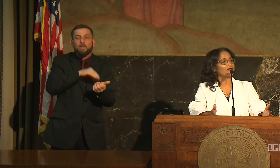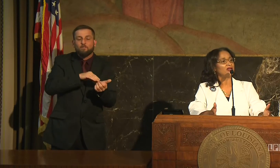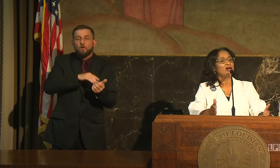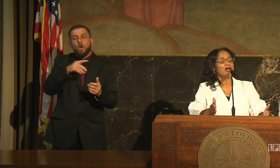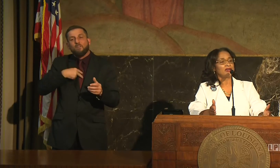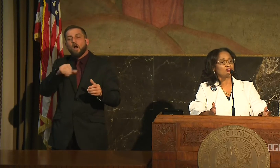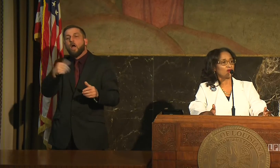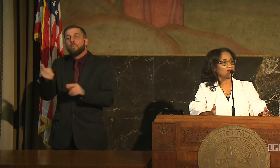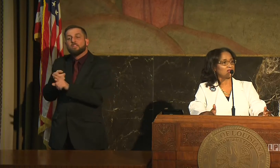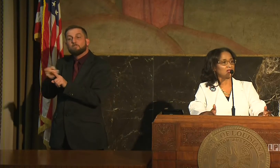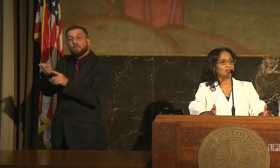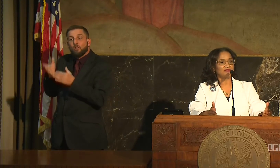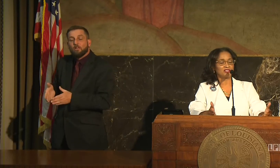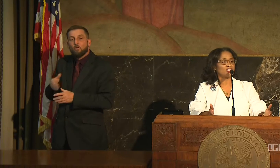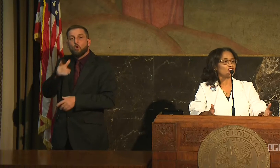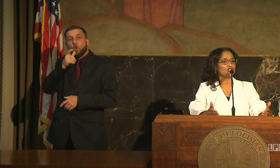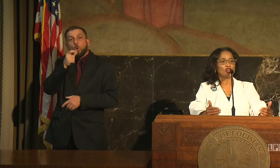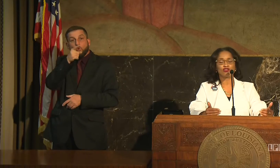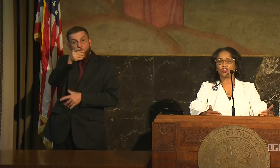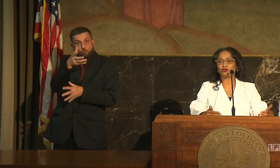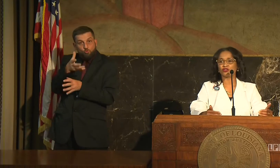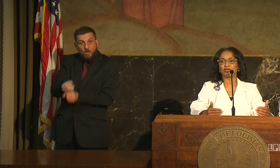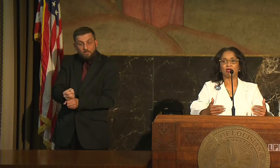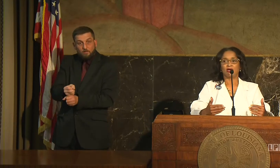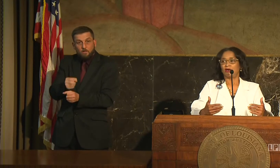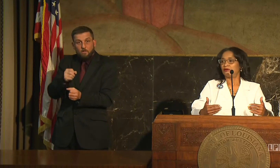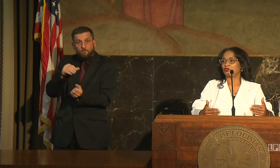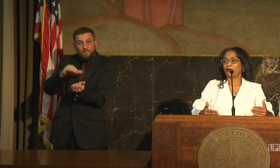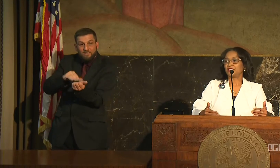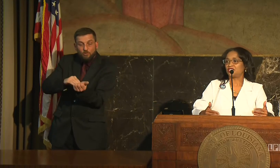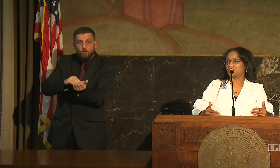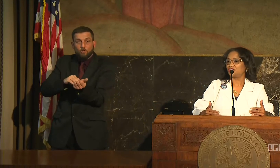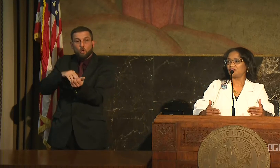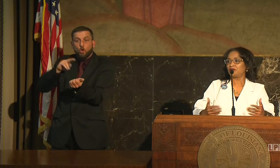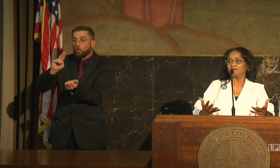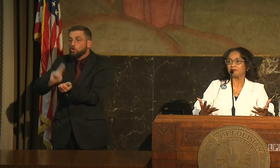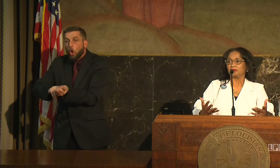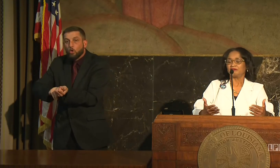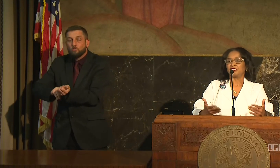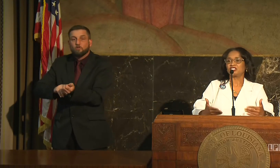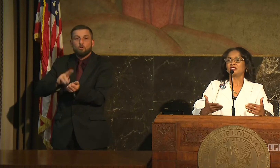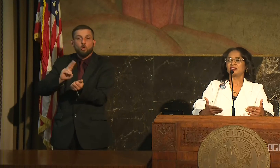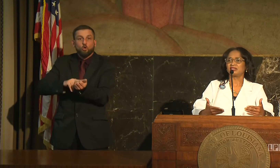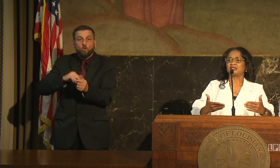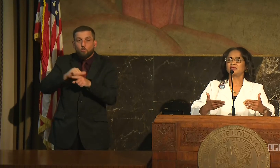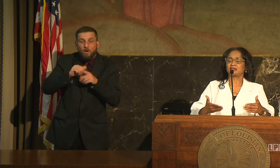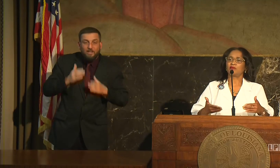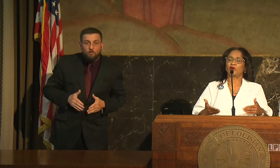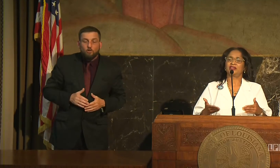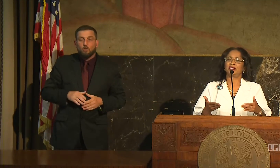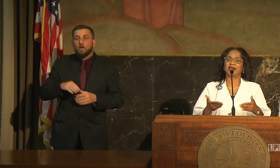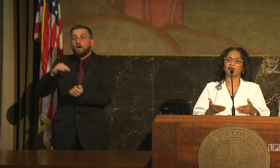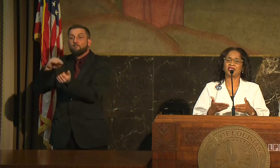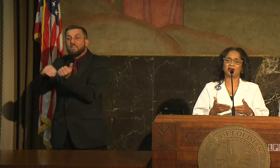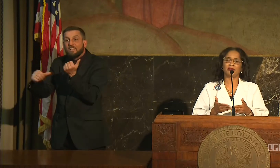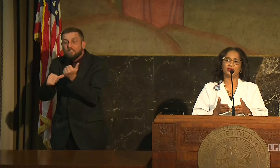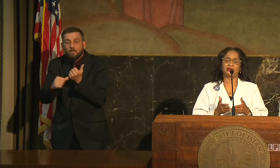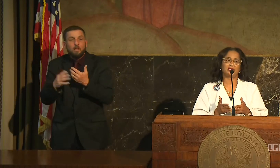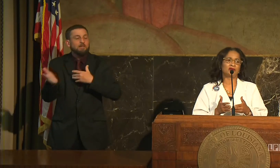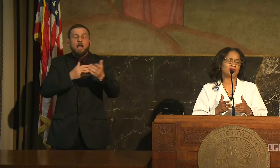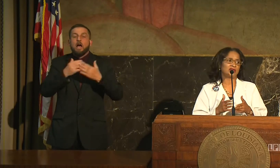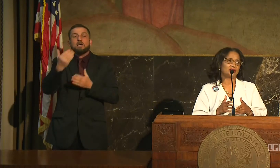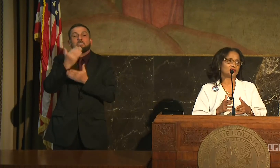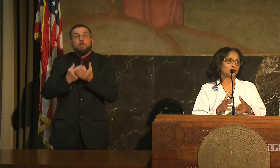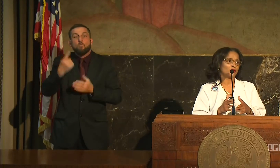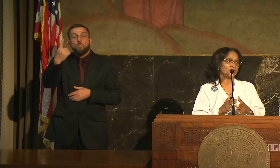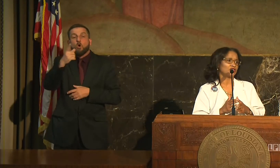you have a trusted physician, nurse practitioner, physician's assistant, someone in the healthcare